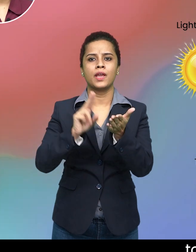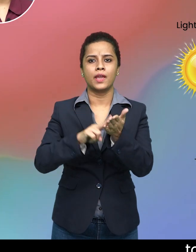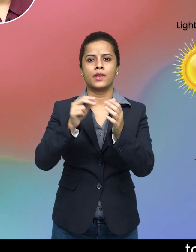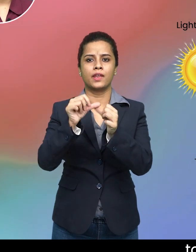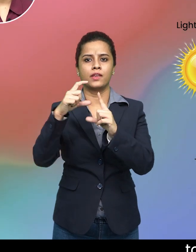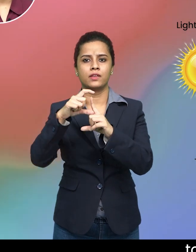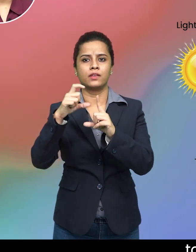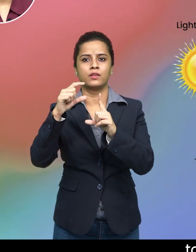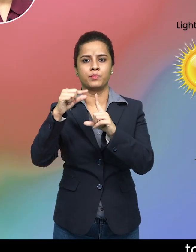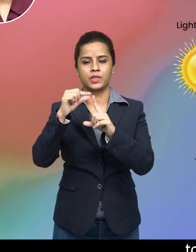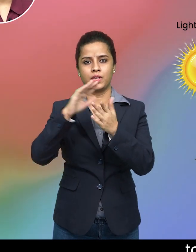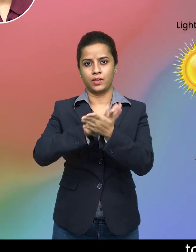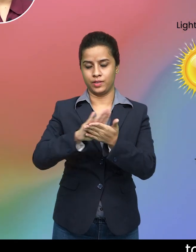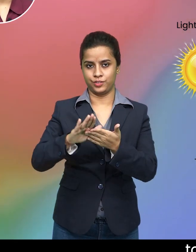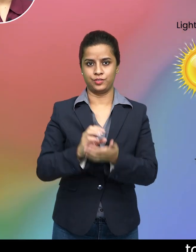NADPH.